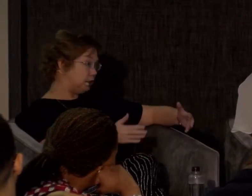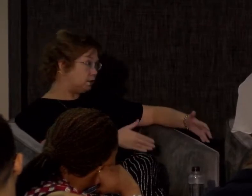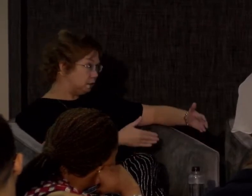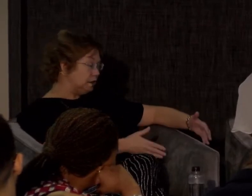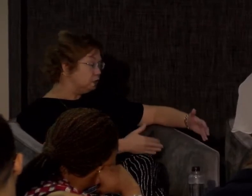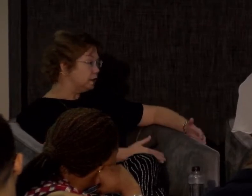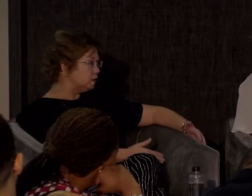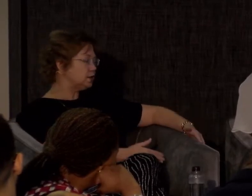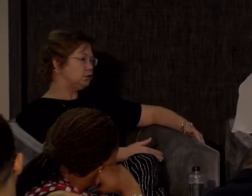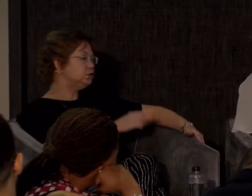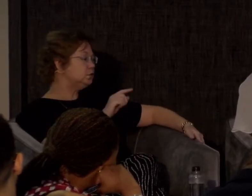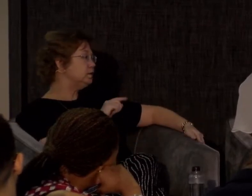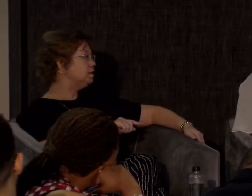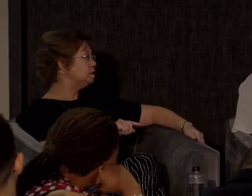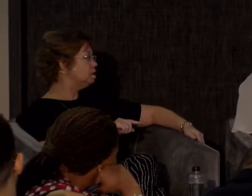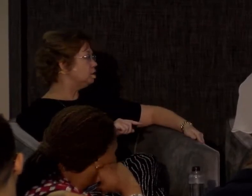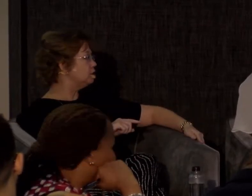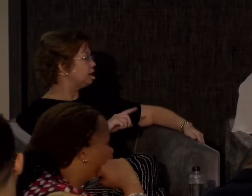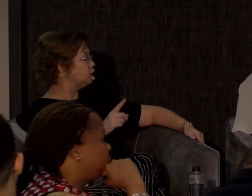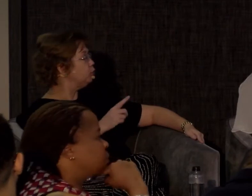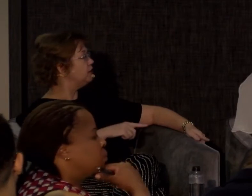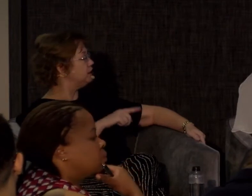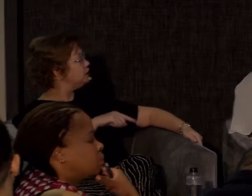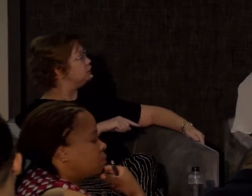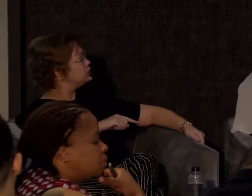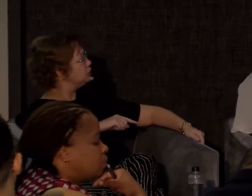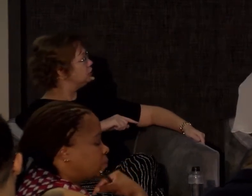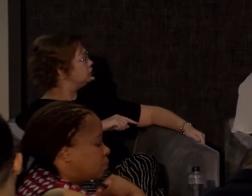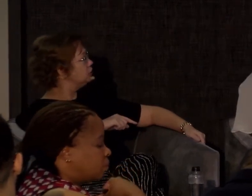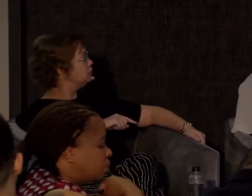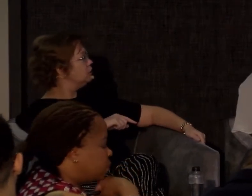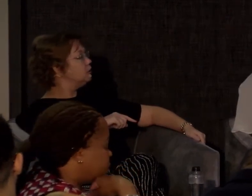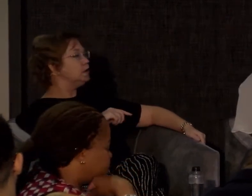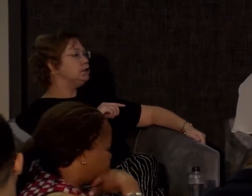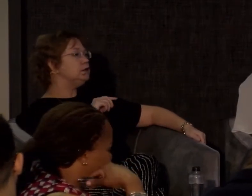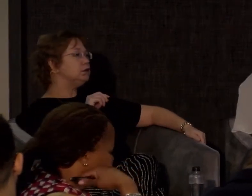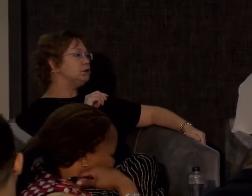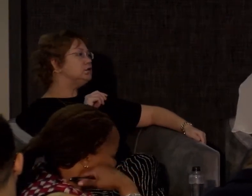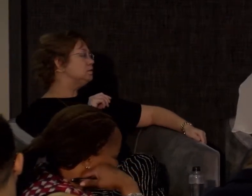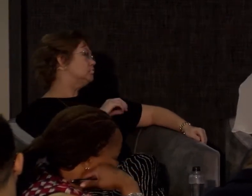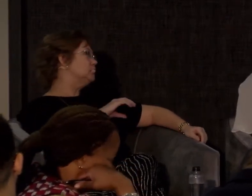We now need to now say, who's the 23-year-old I can pull in and teach? And